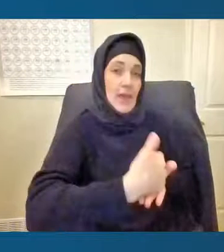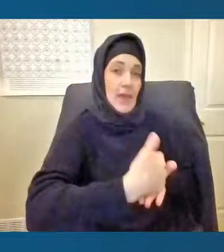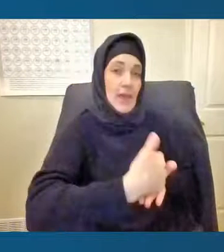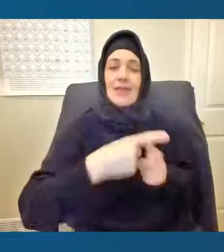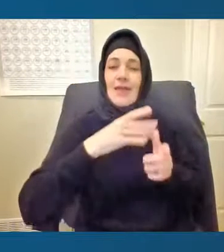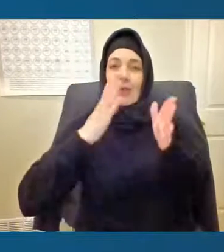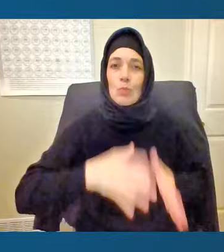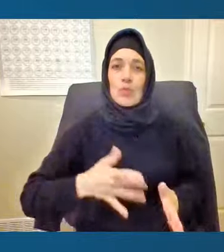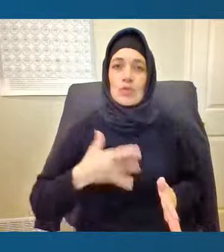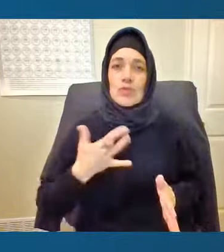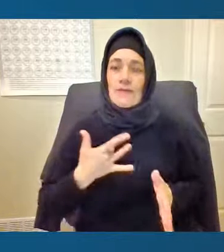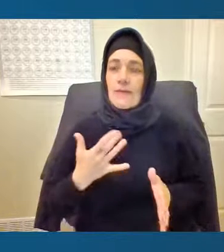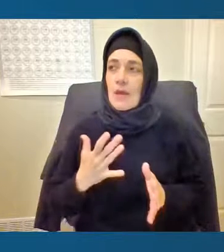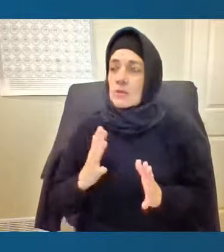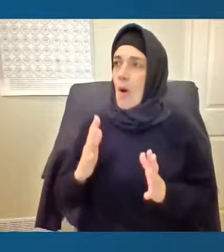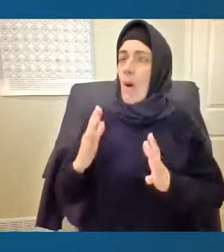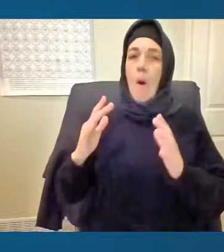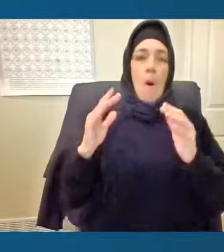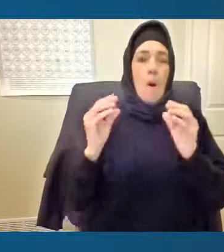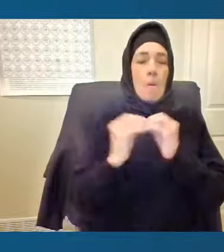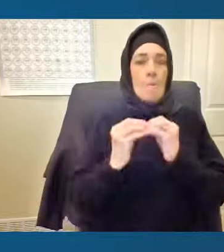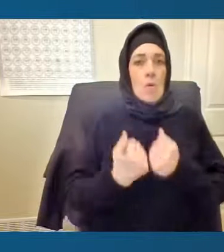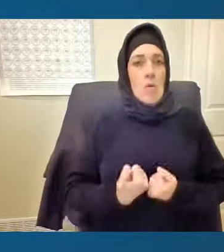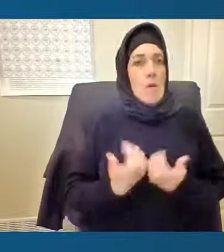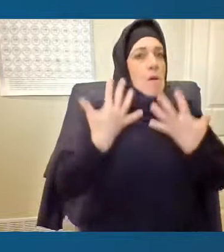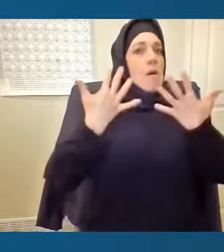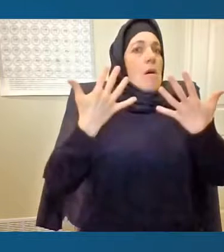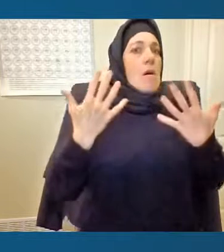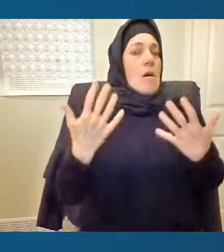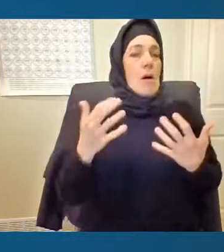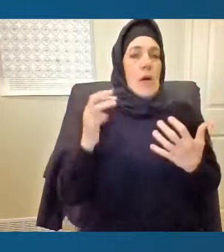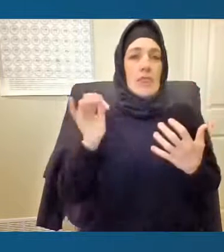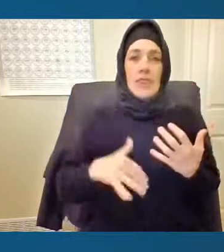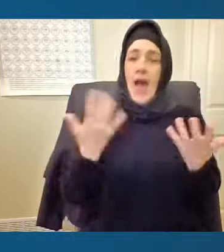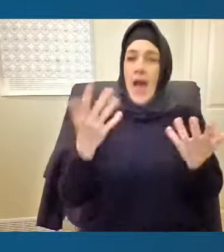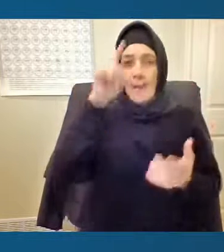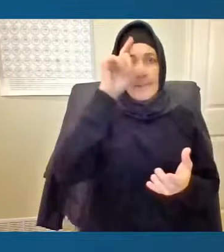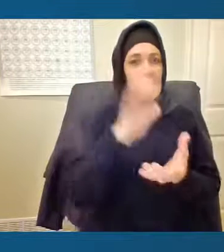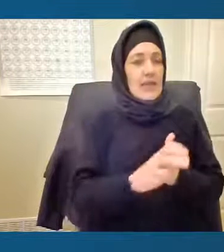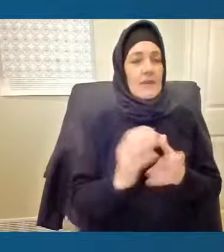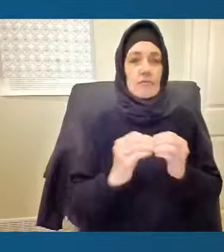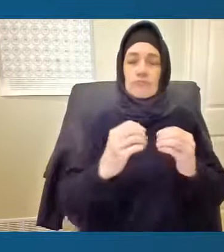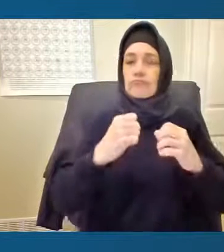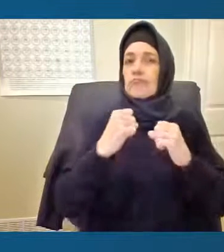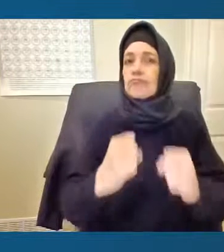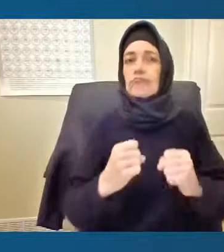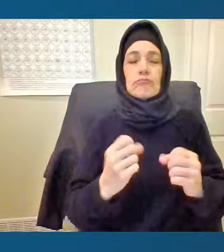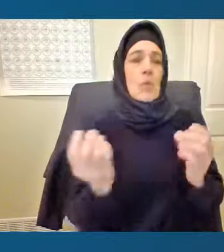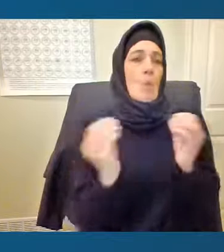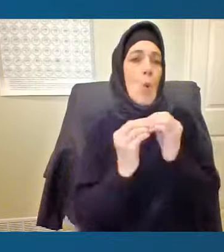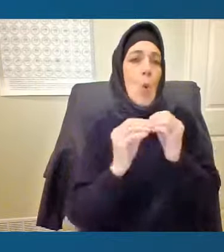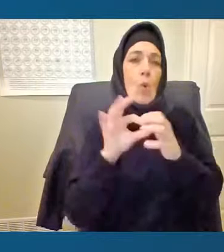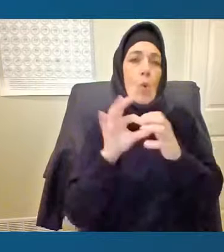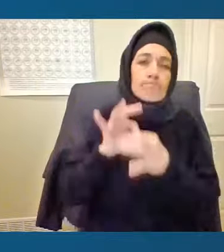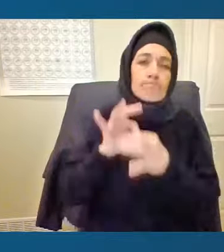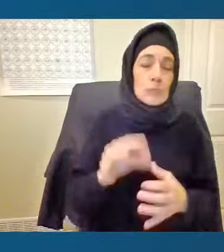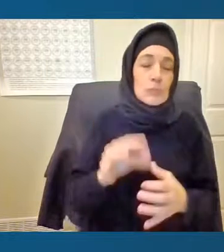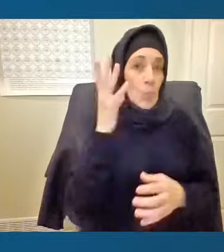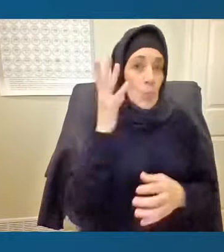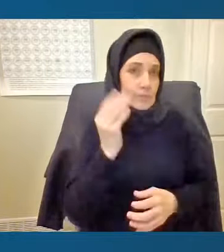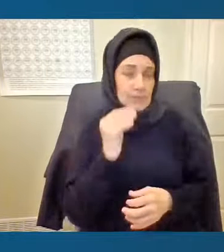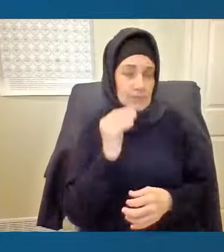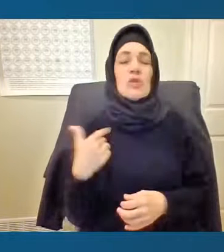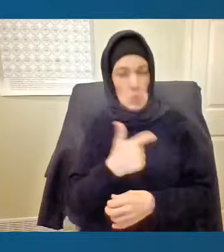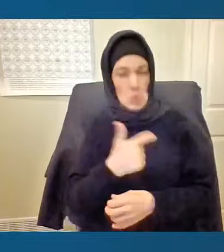experiential level. So we talked about tasting the sweetness of faith last week in our session, inshallah. So we